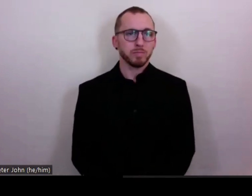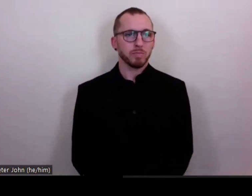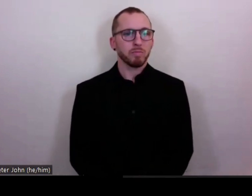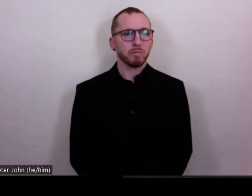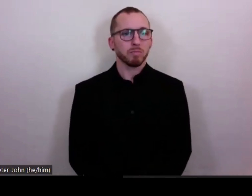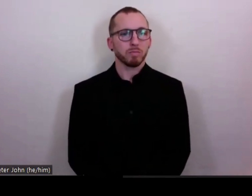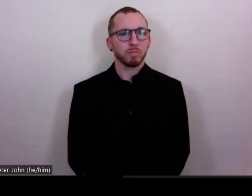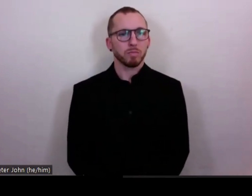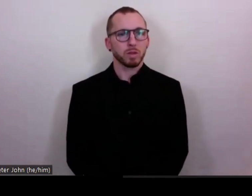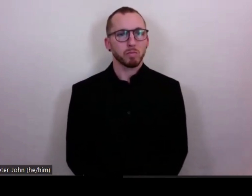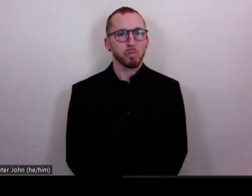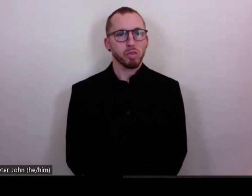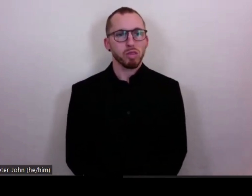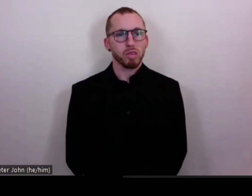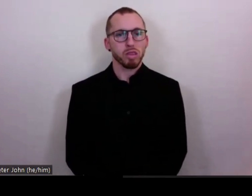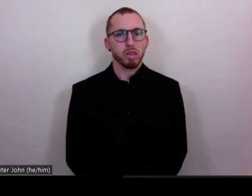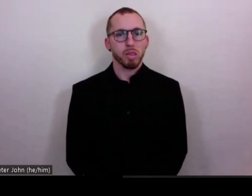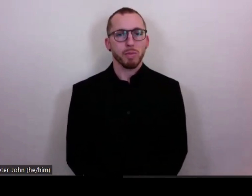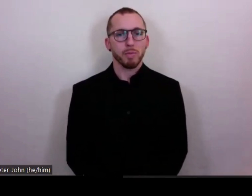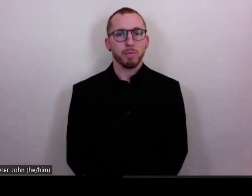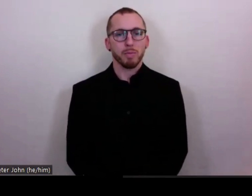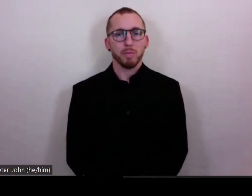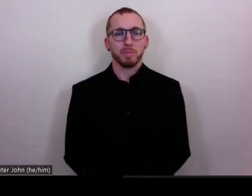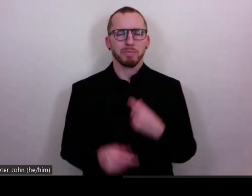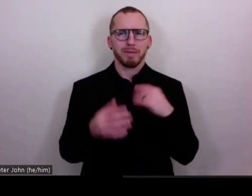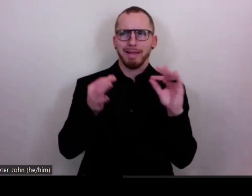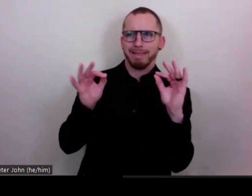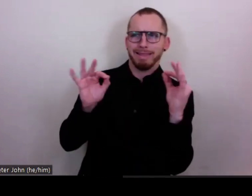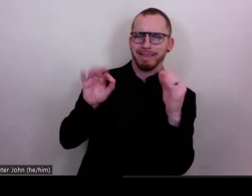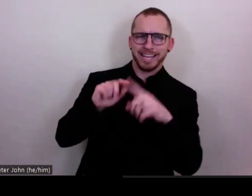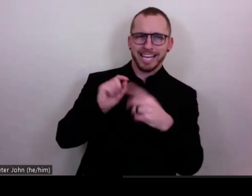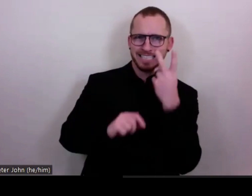In assisted livings, I can't even see this thing.